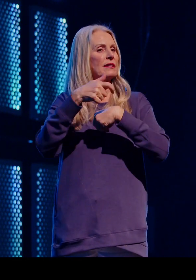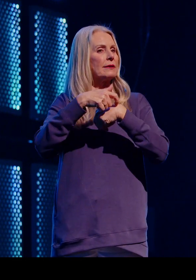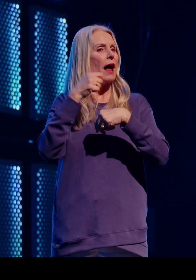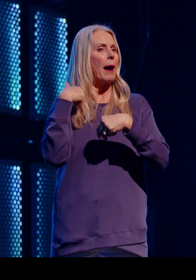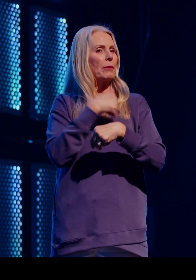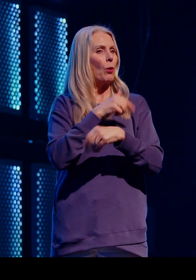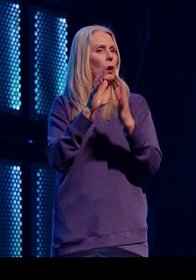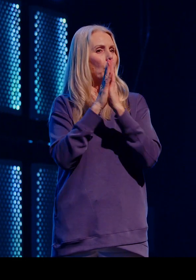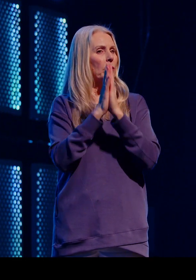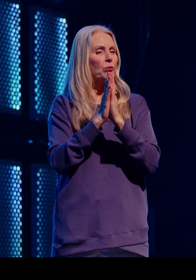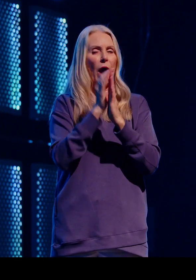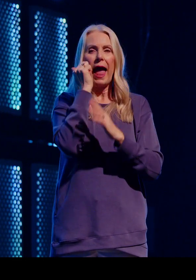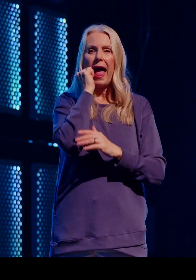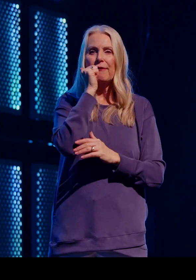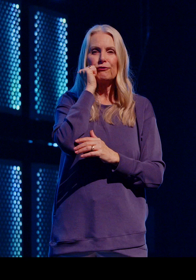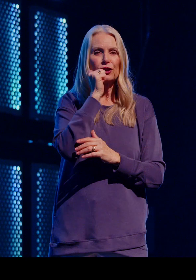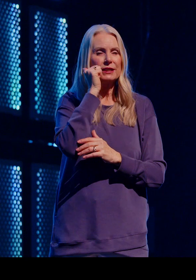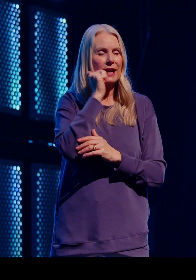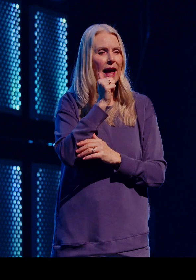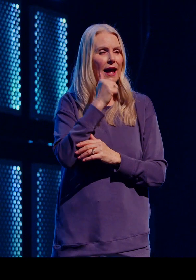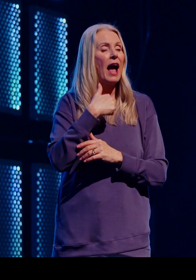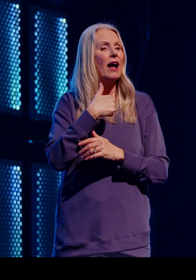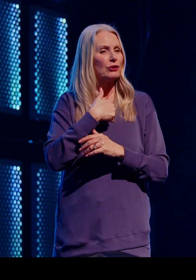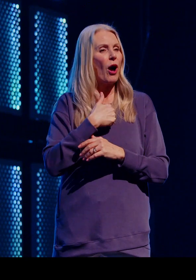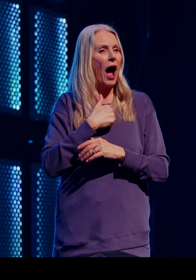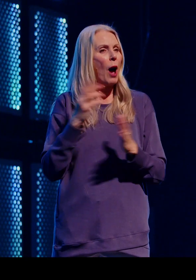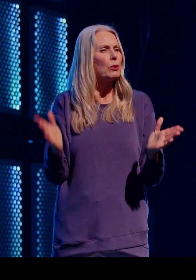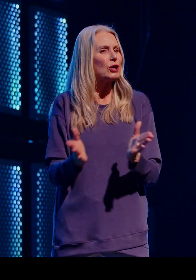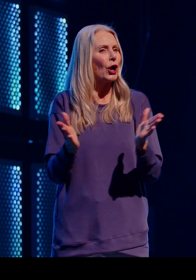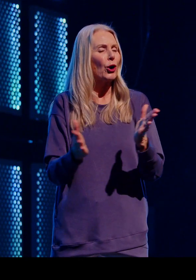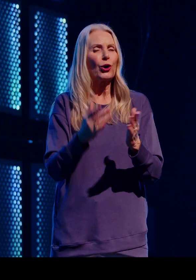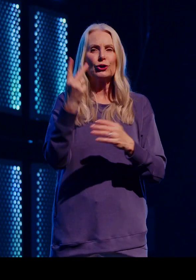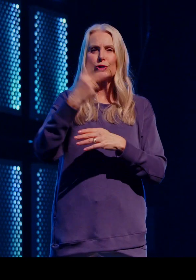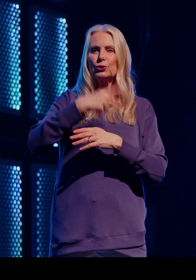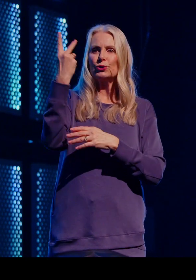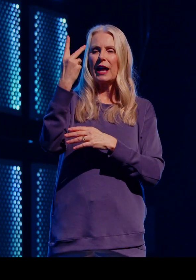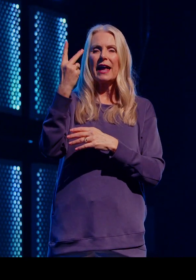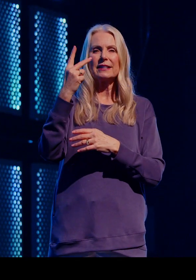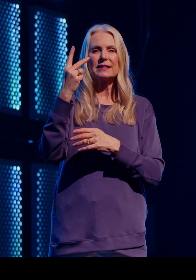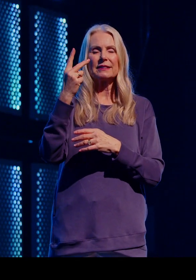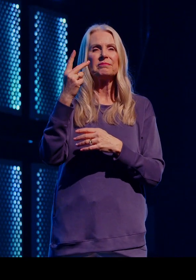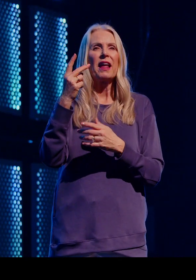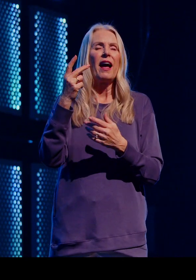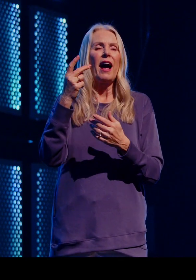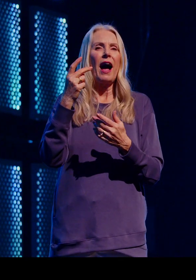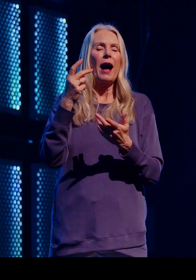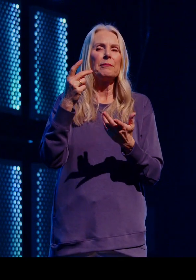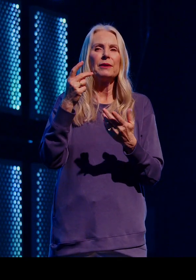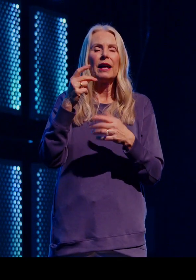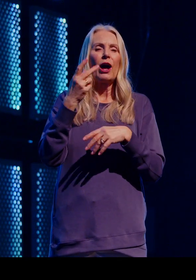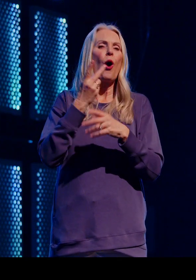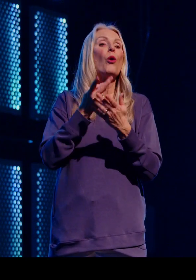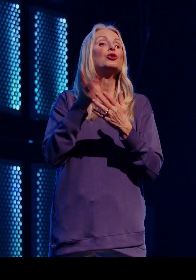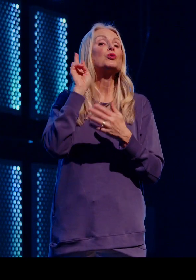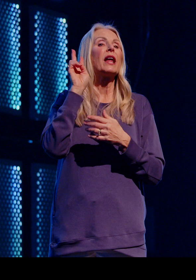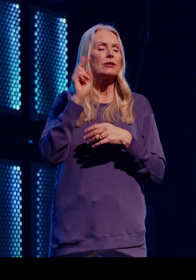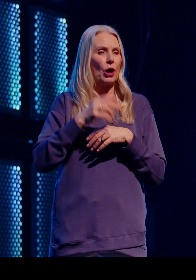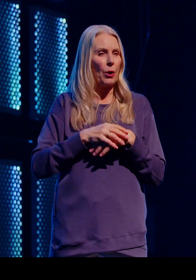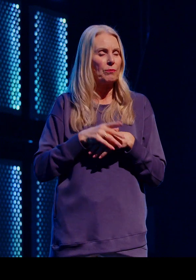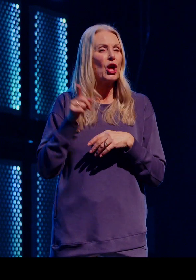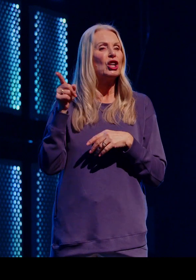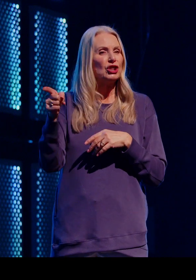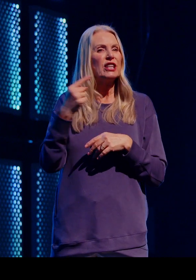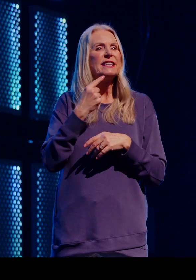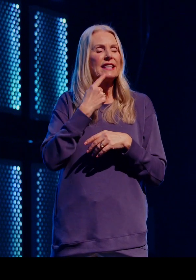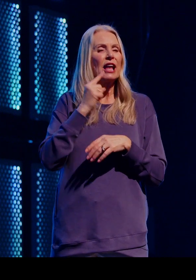pray. And so I was encouraged a couple of days ago by one of the women of our church who had heard about this. She said she set her alarm at